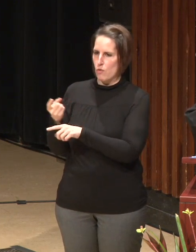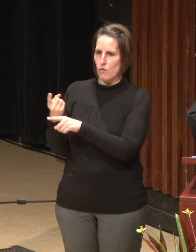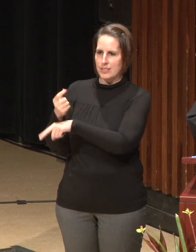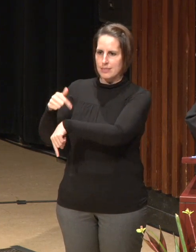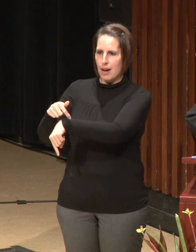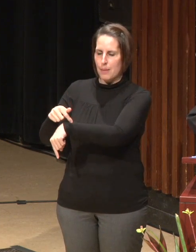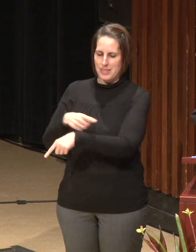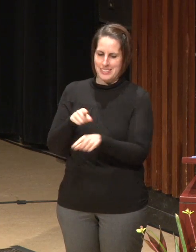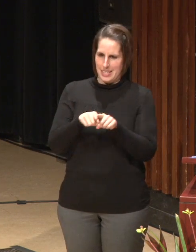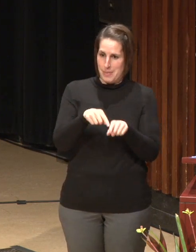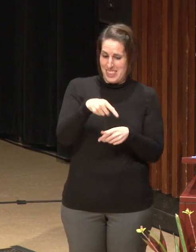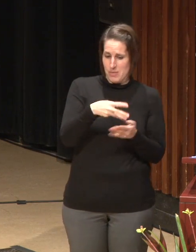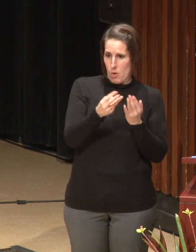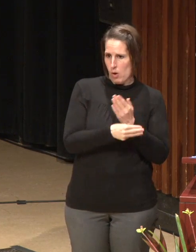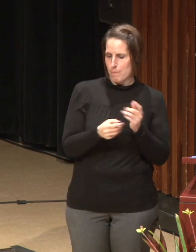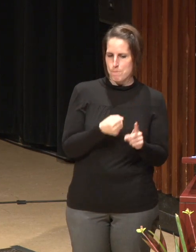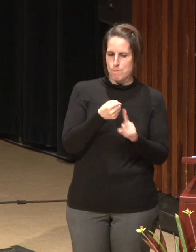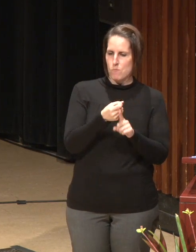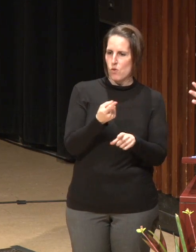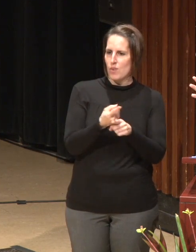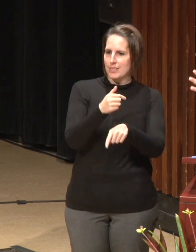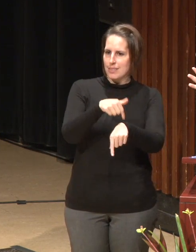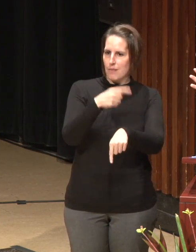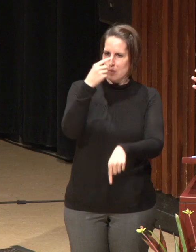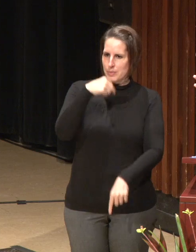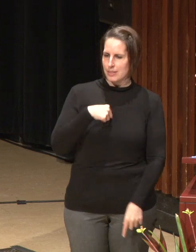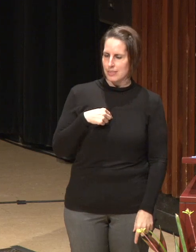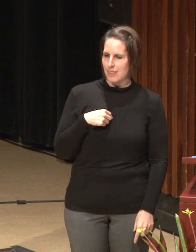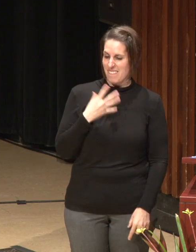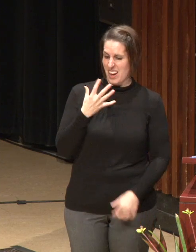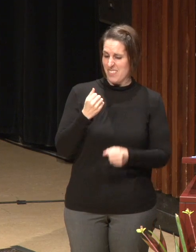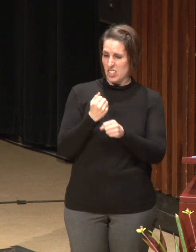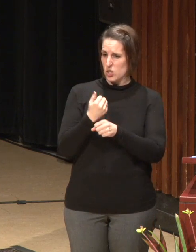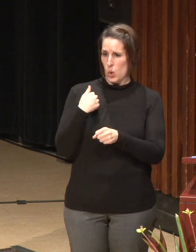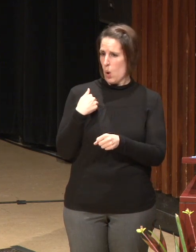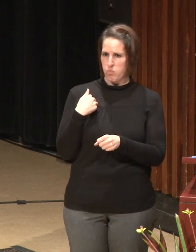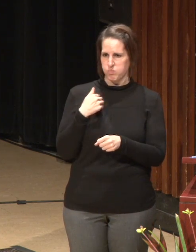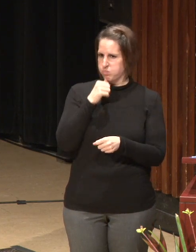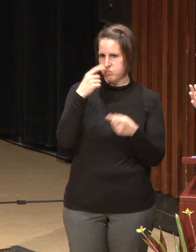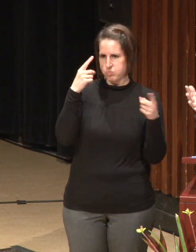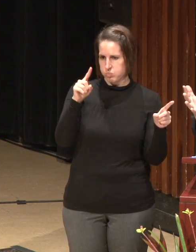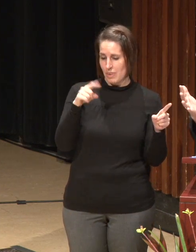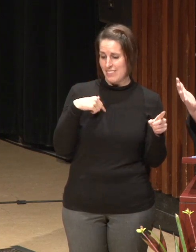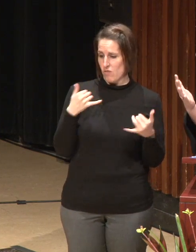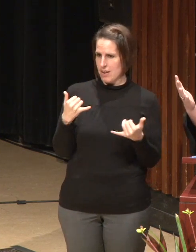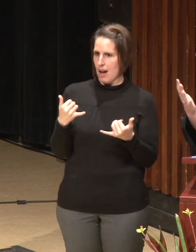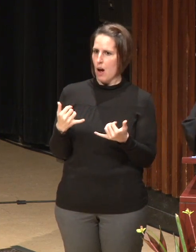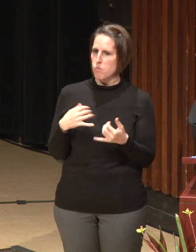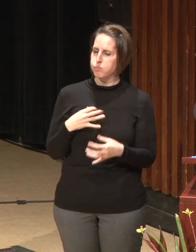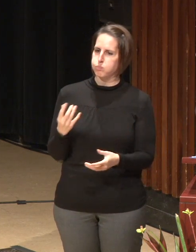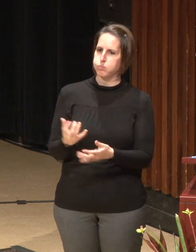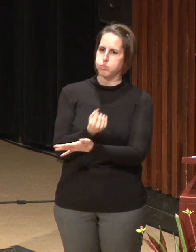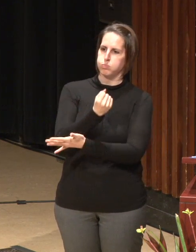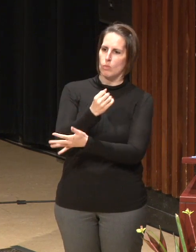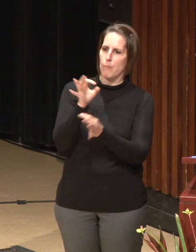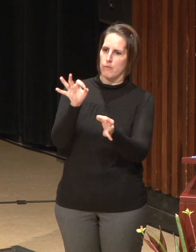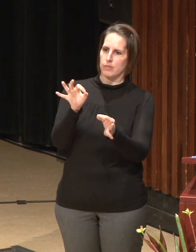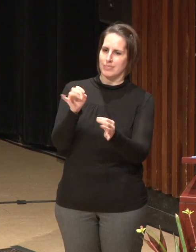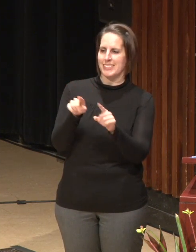This couldn't have happened 5 years ago. This program came around at the right time for me, and clearly came around at the right time for you